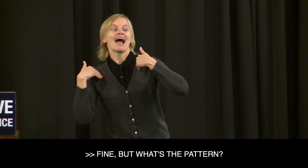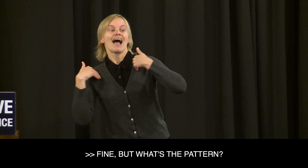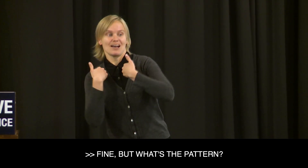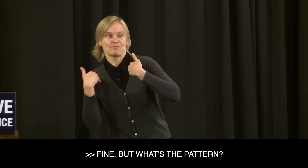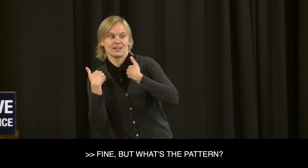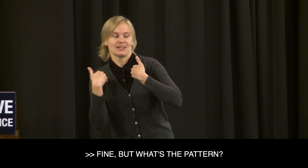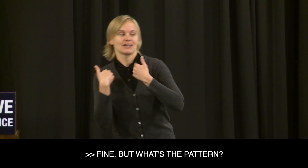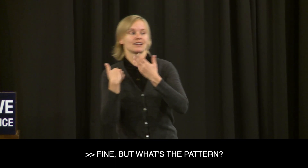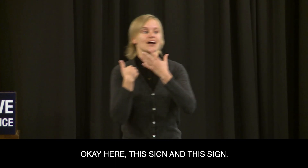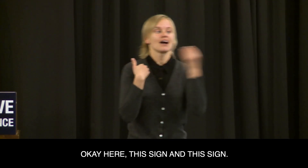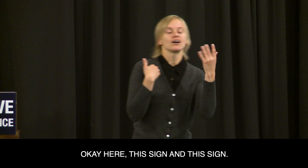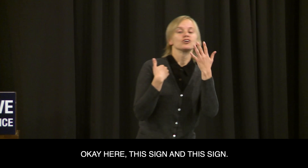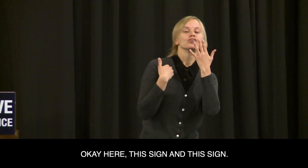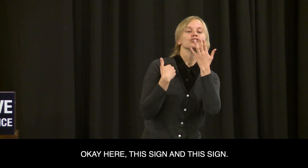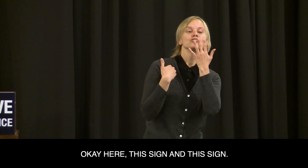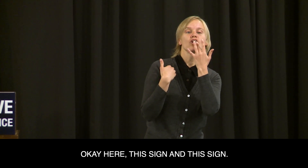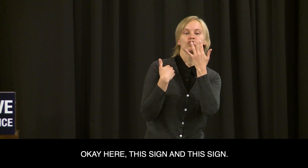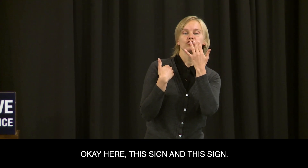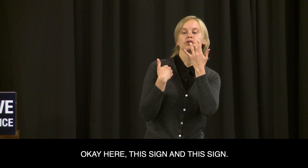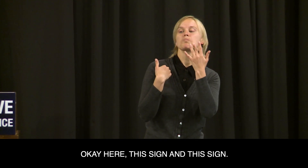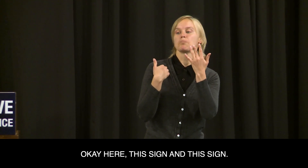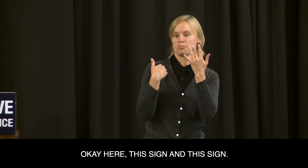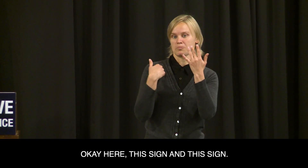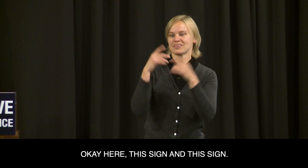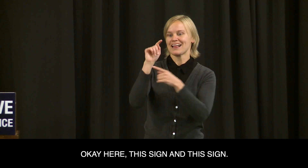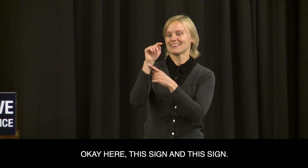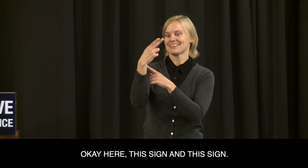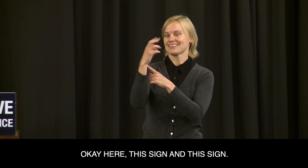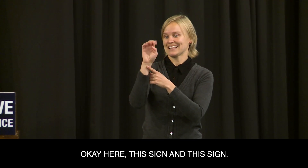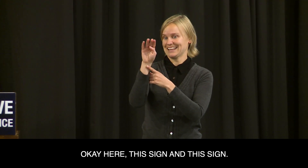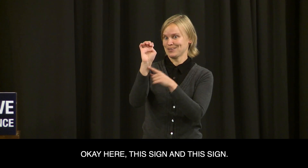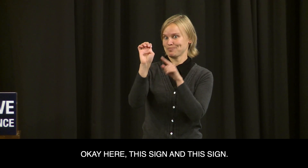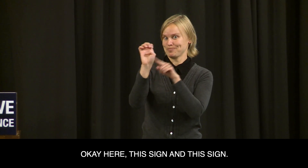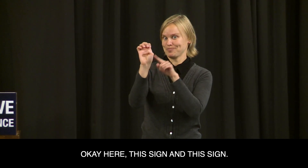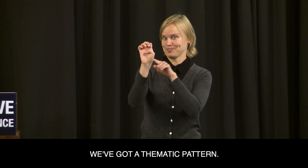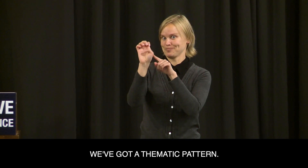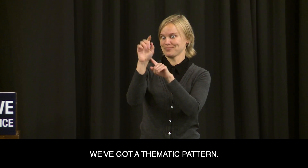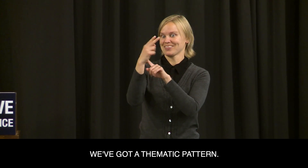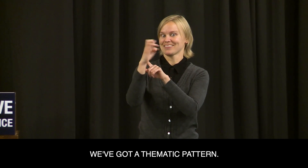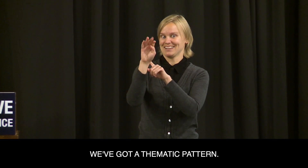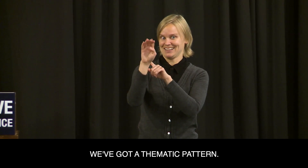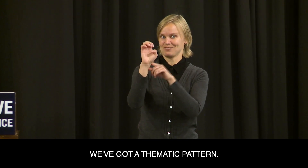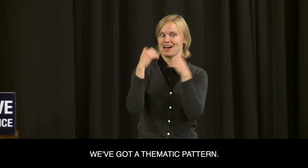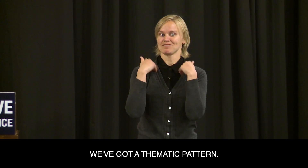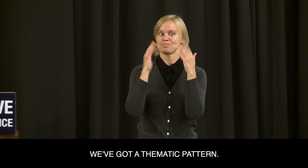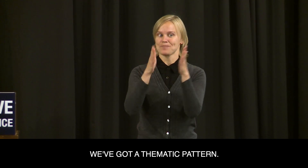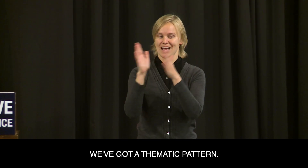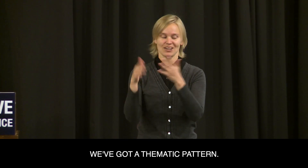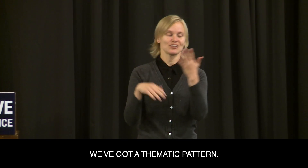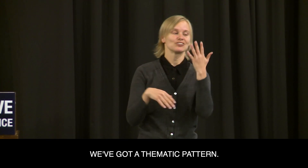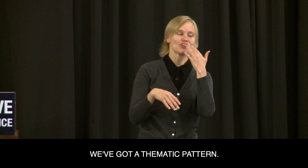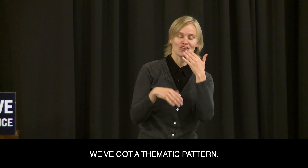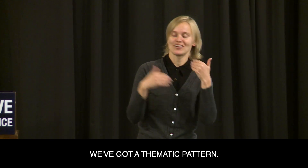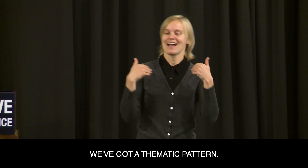pattern? Okay, here, this sign and this sign. We've got a thematic pattern.